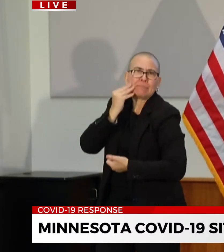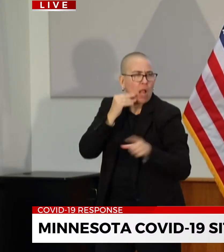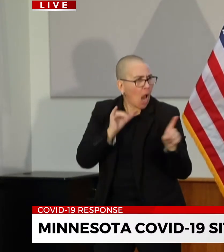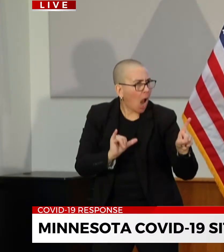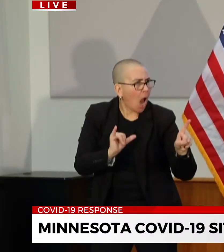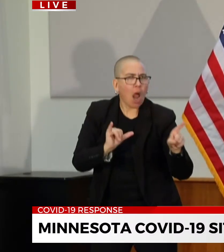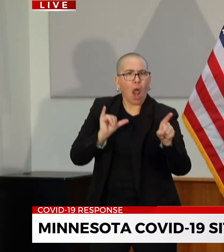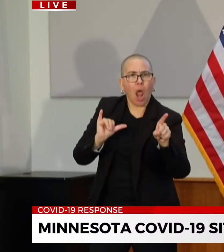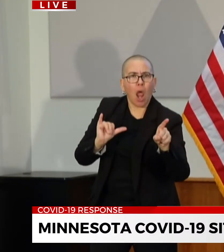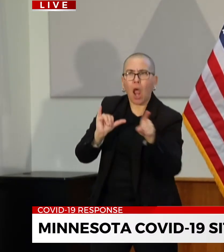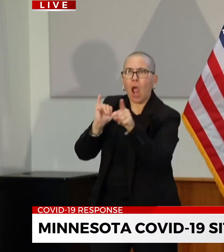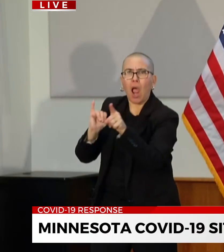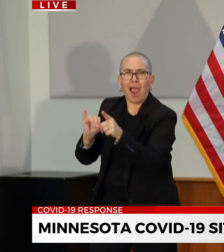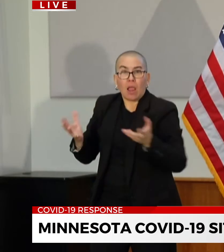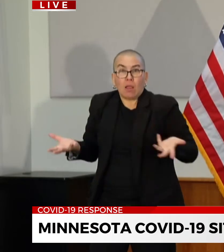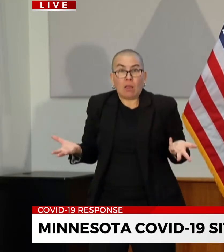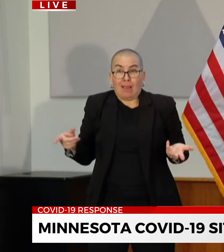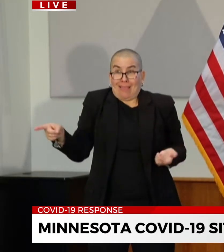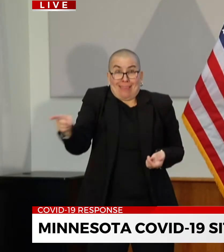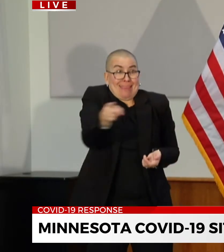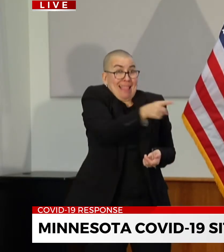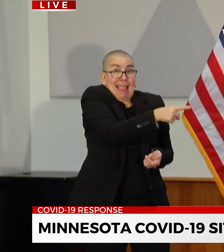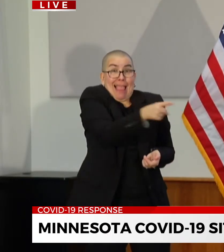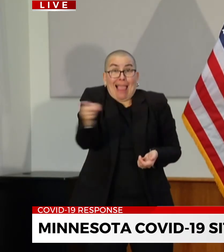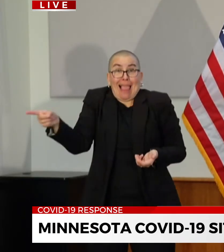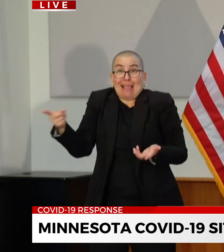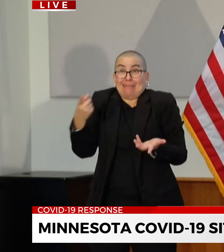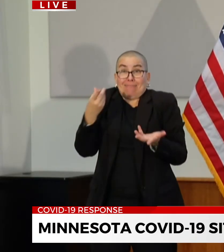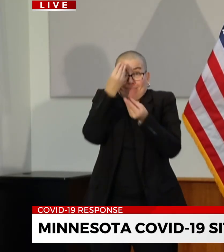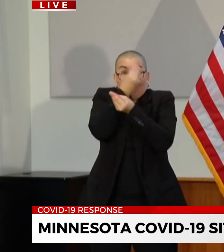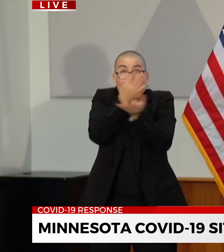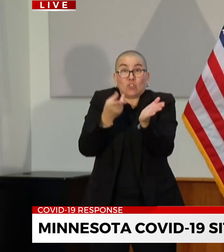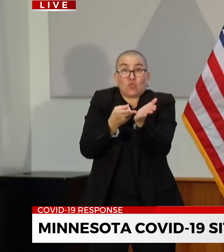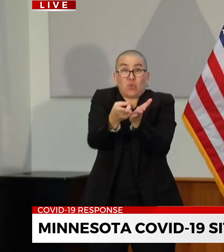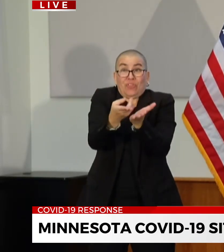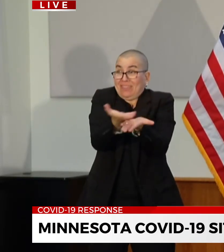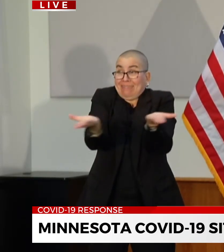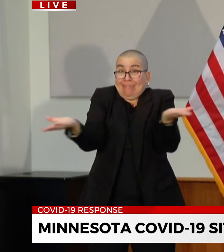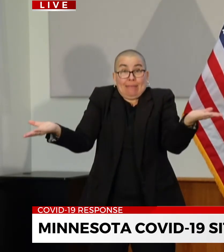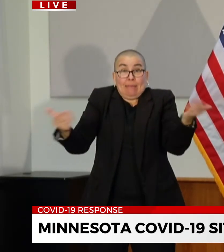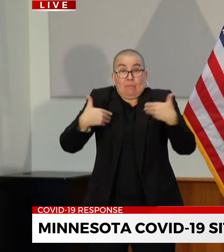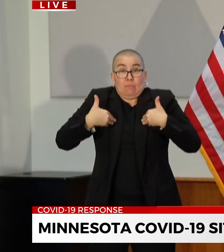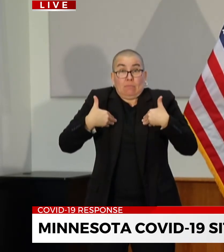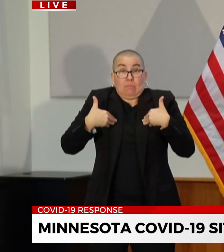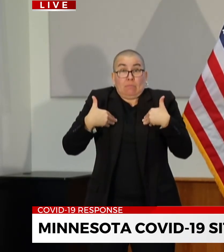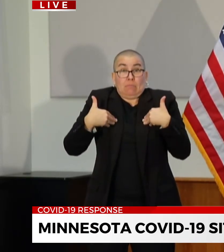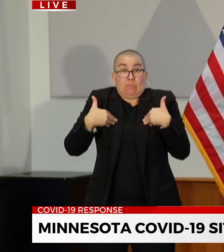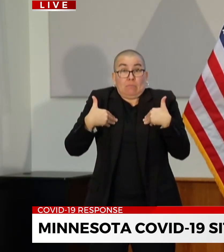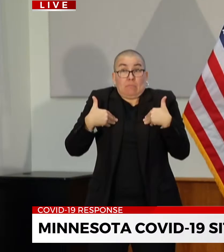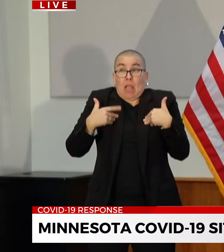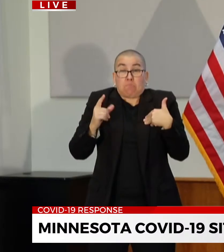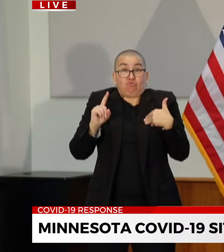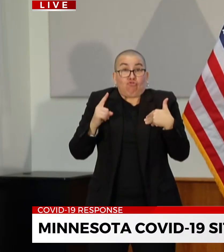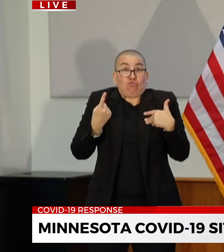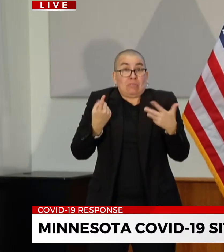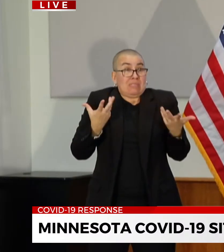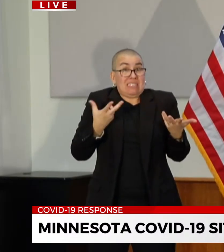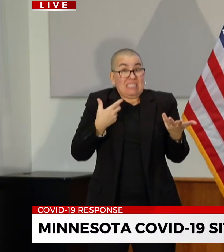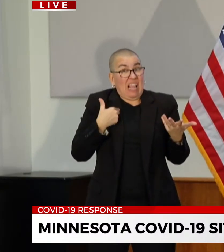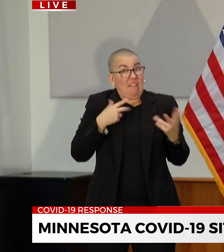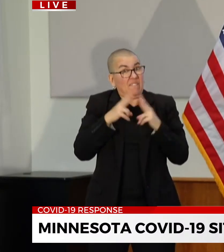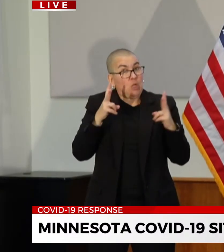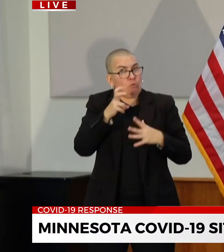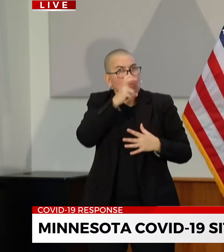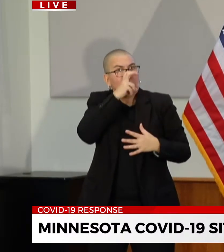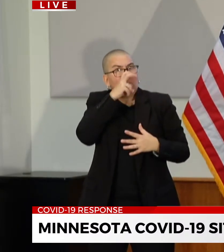that information out. So again, and this is where I hope, and I've been a big stickler with this, I worried about this like in Congress, if people